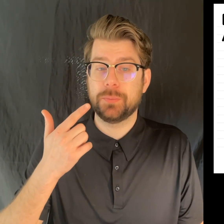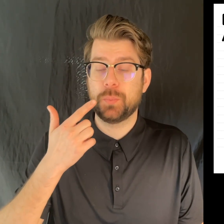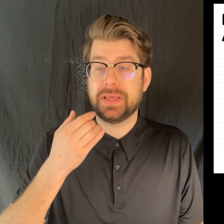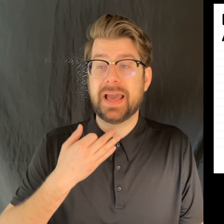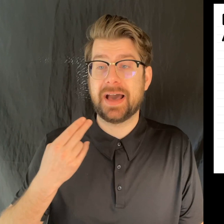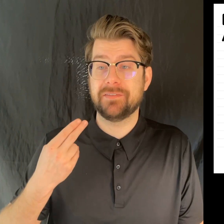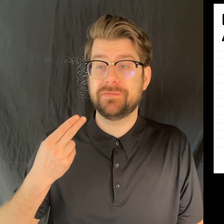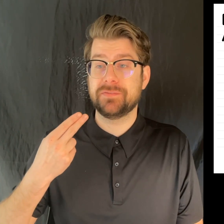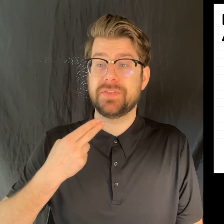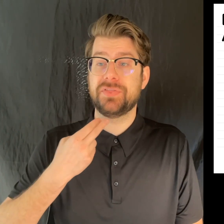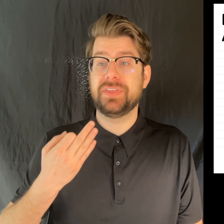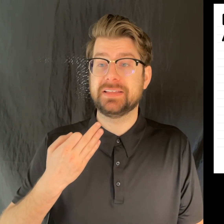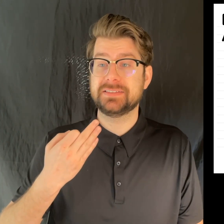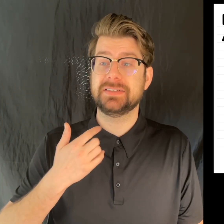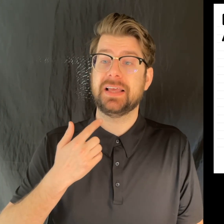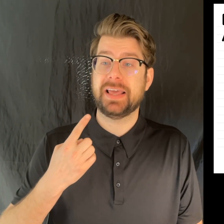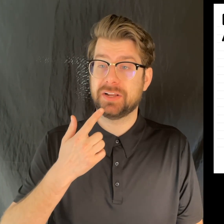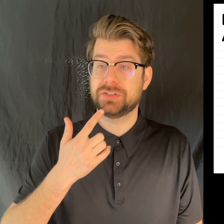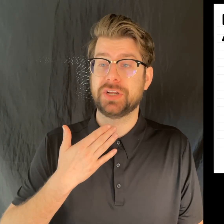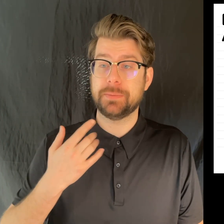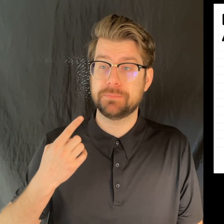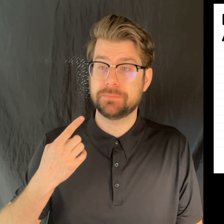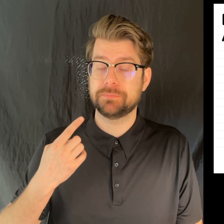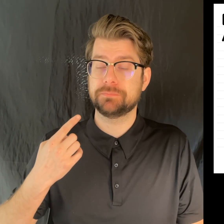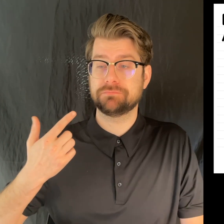We have this handshape